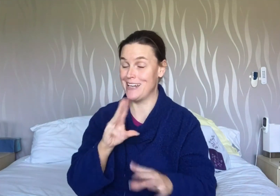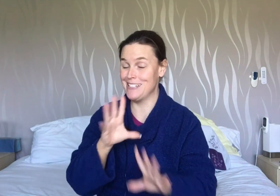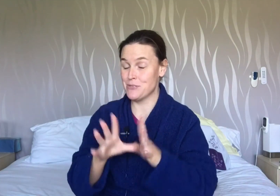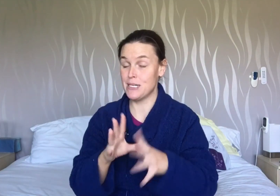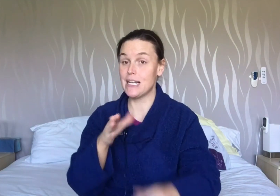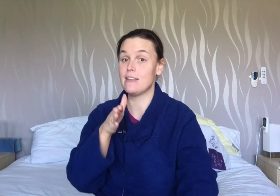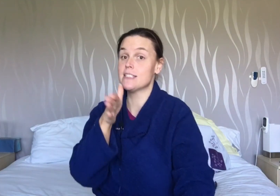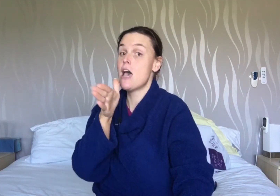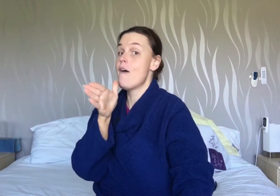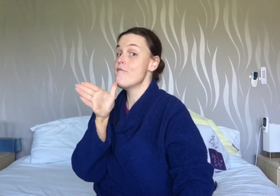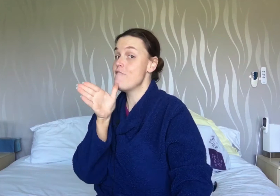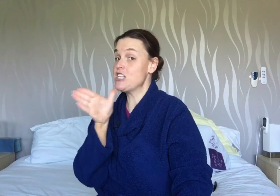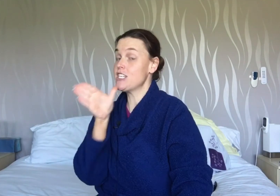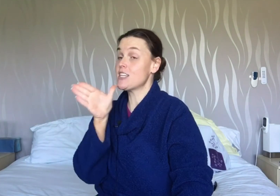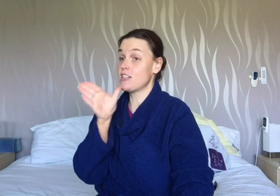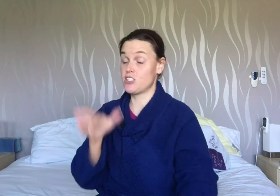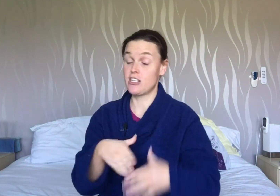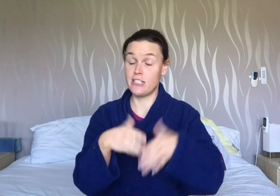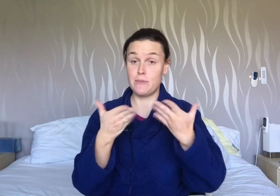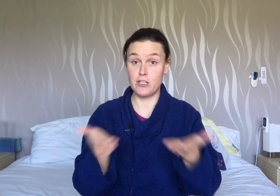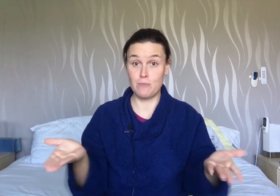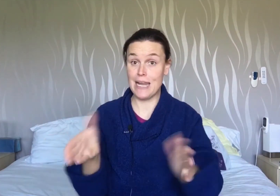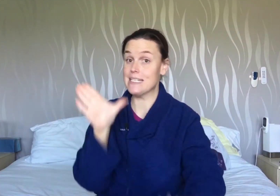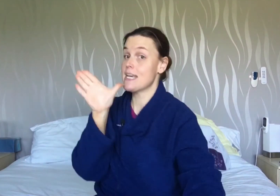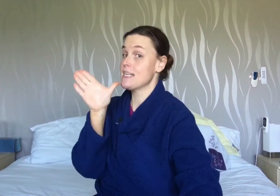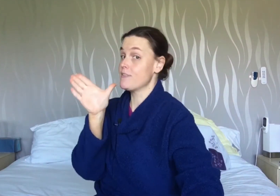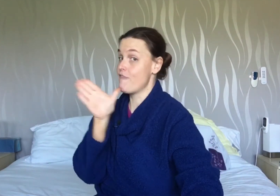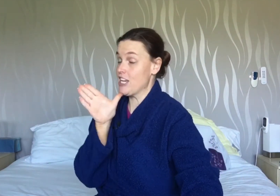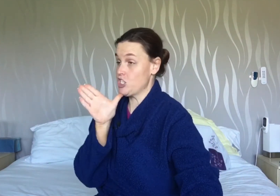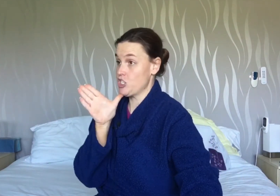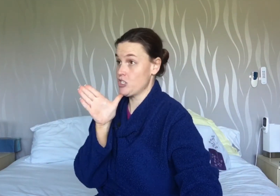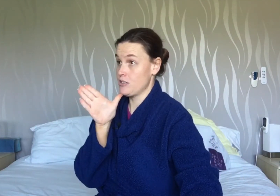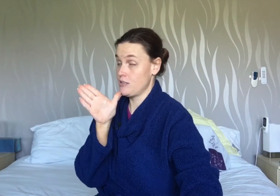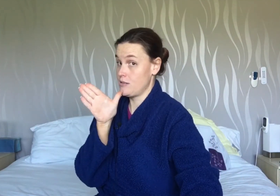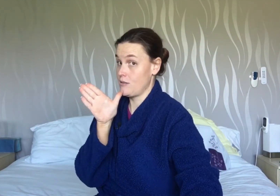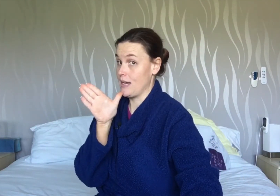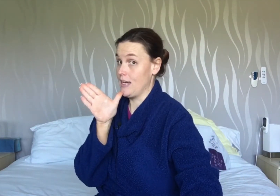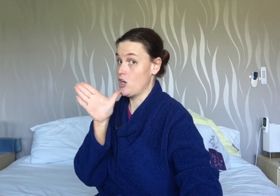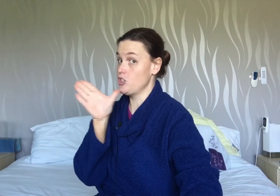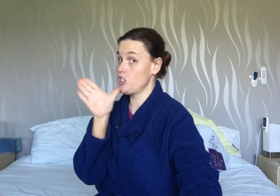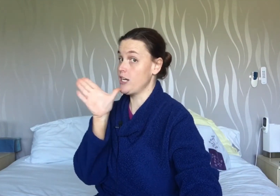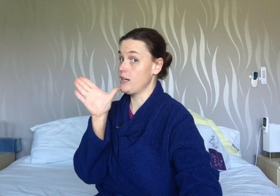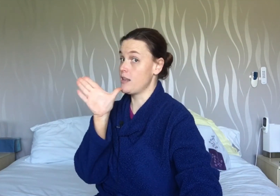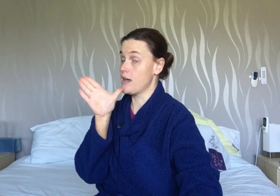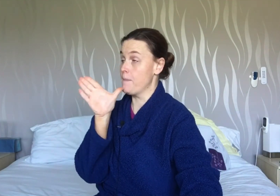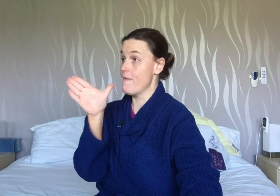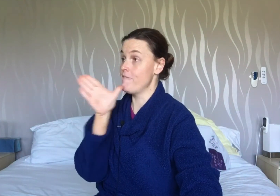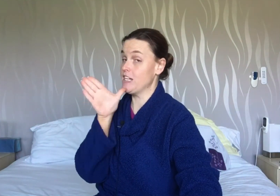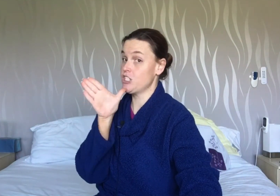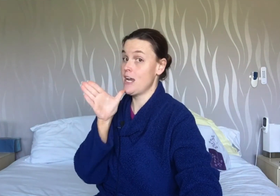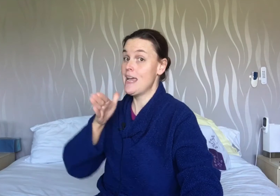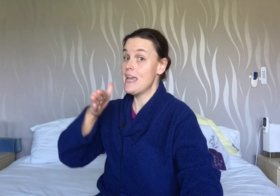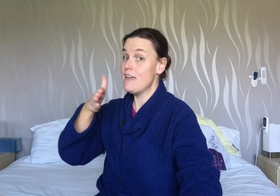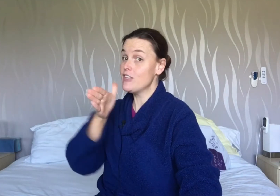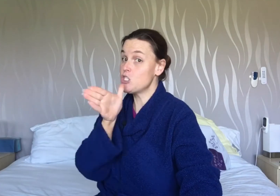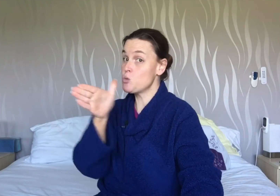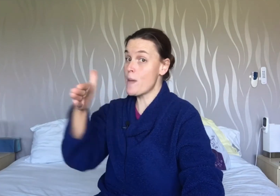just want to clear. Fish that's actually going to be on your plate is fish. Okay, on your chin, thumb, fish. If it's swimming